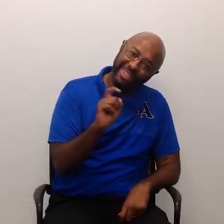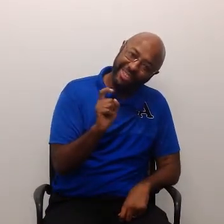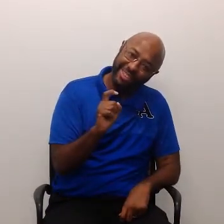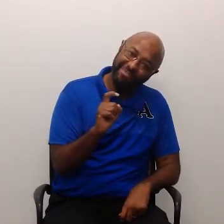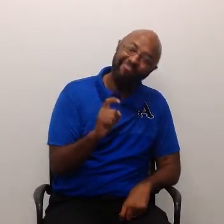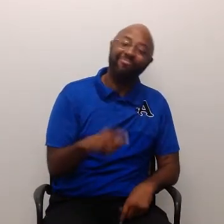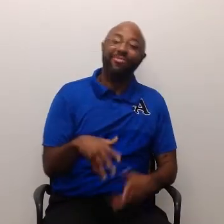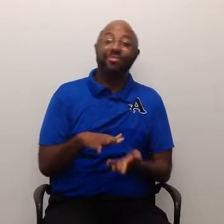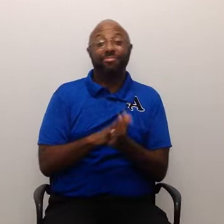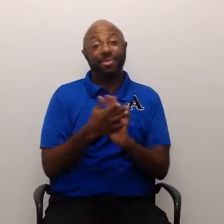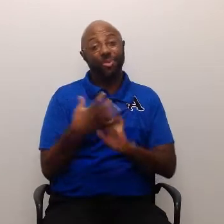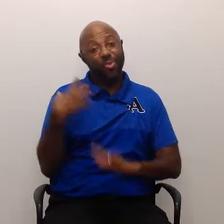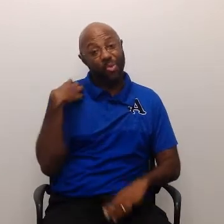and came back to Phoenix.